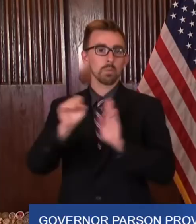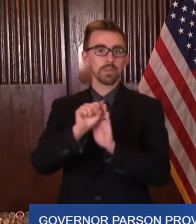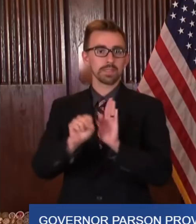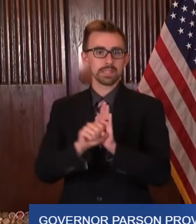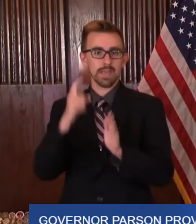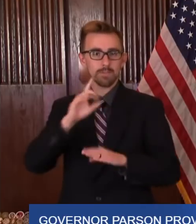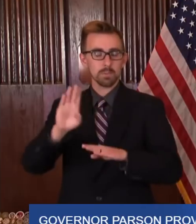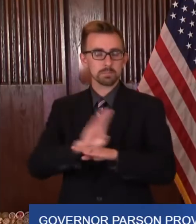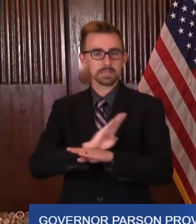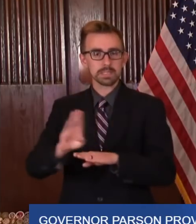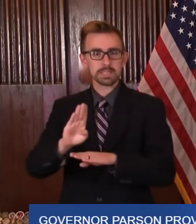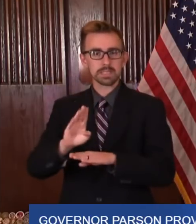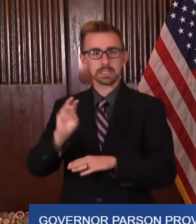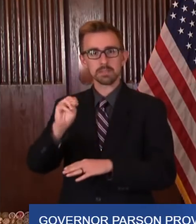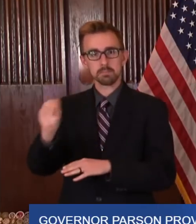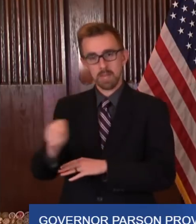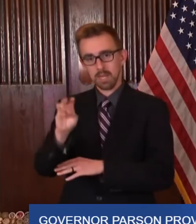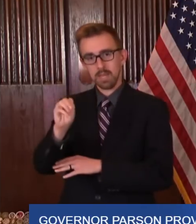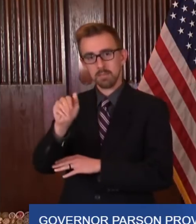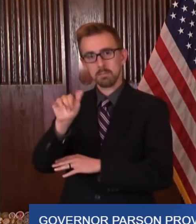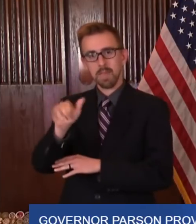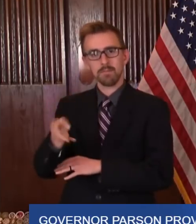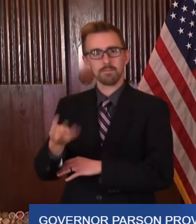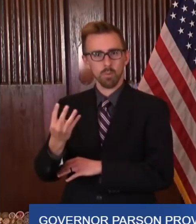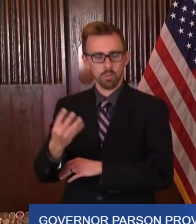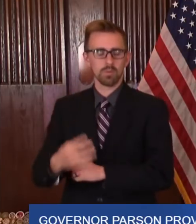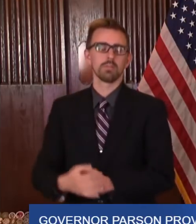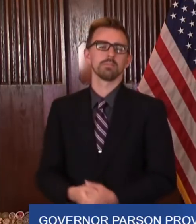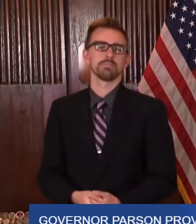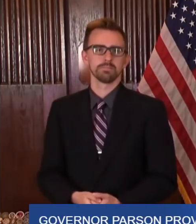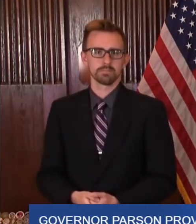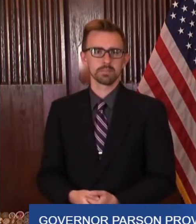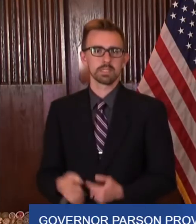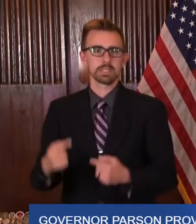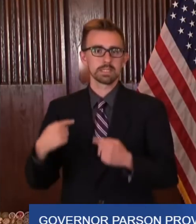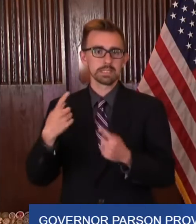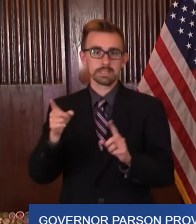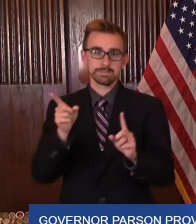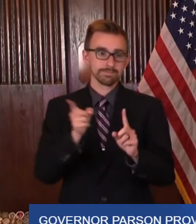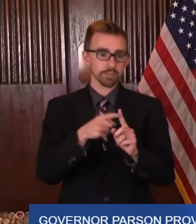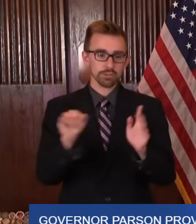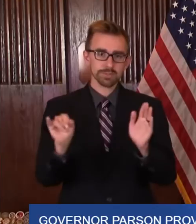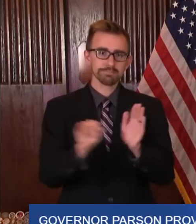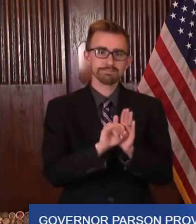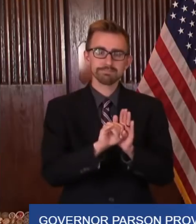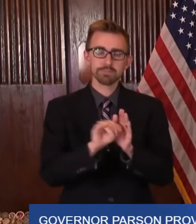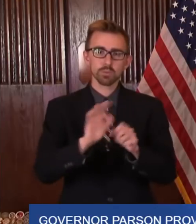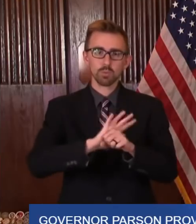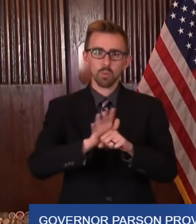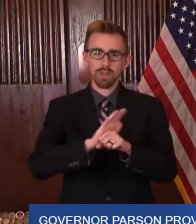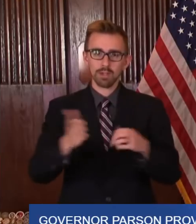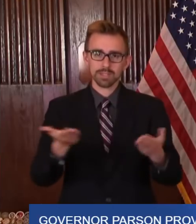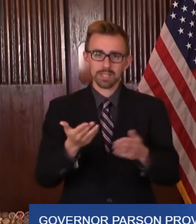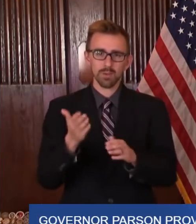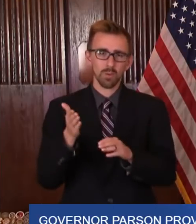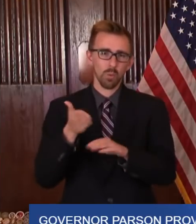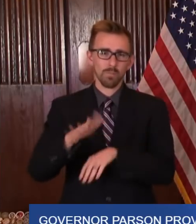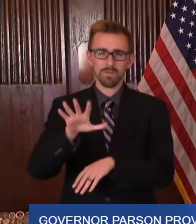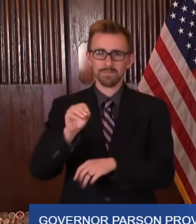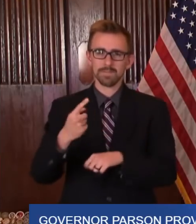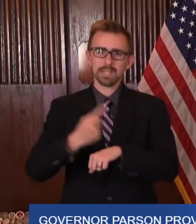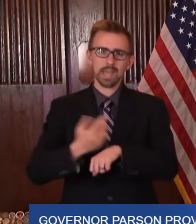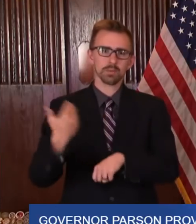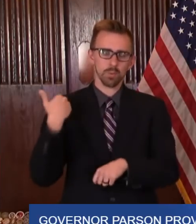business on Monday, May the 4th. Since Missouri's first case, nearly 50 days ago, we